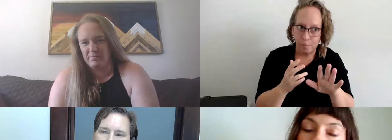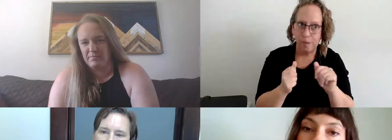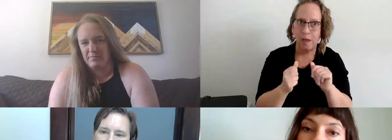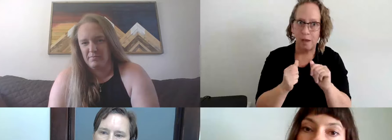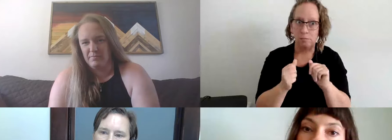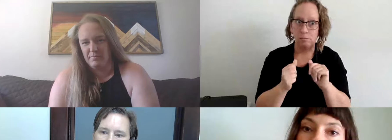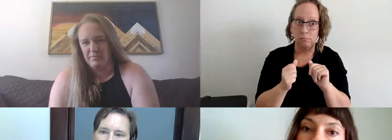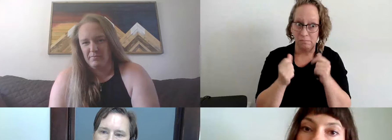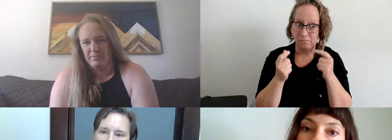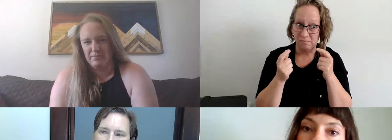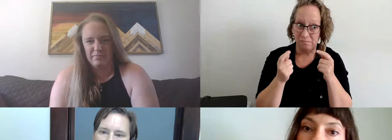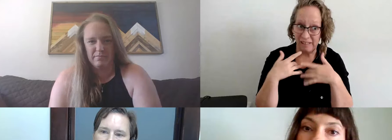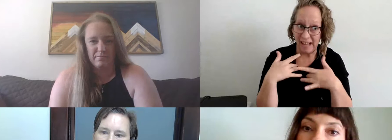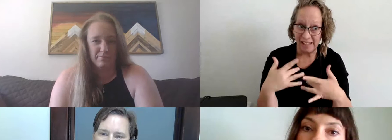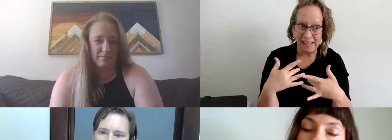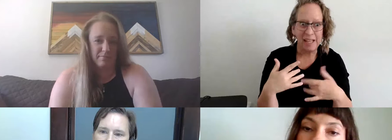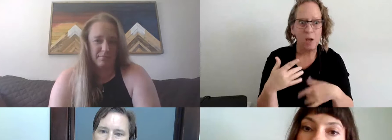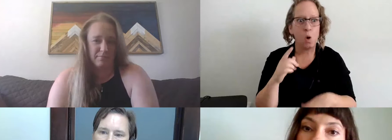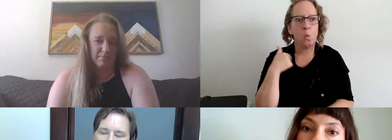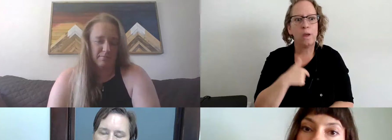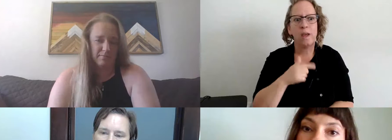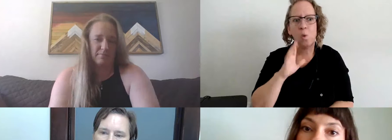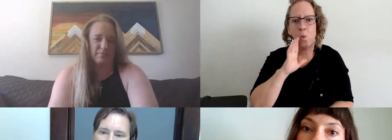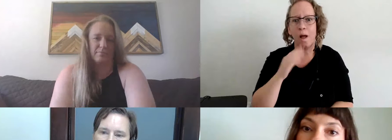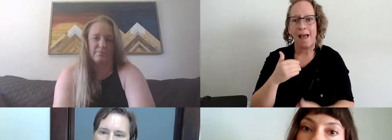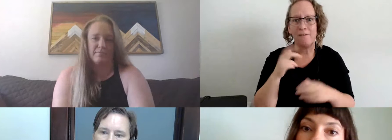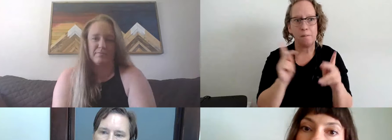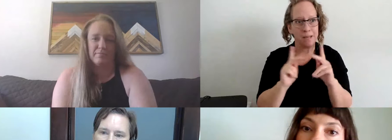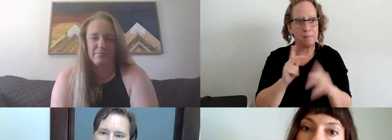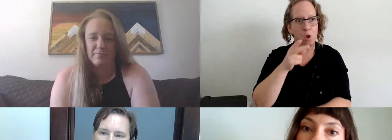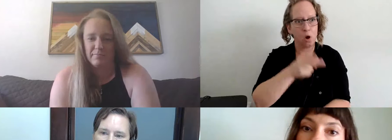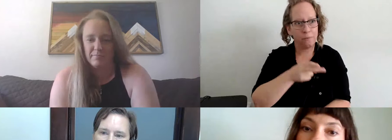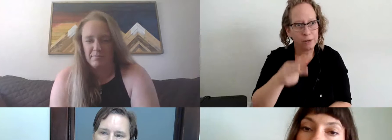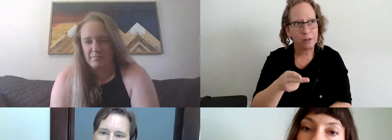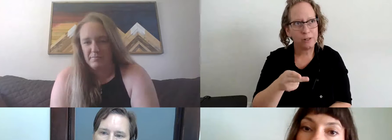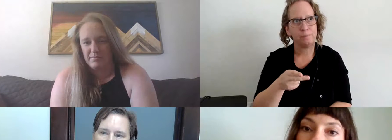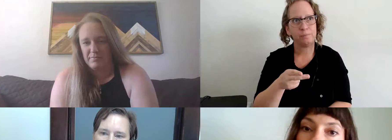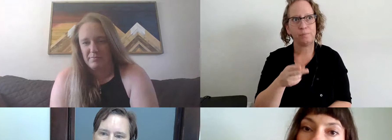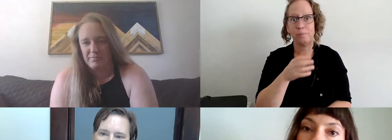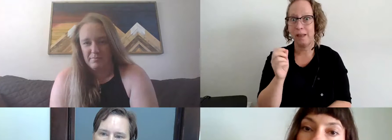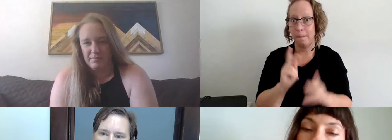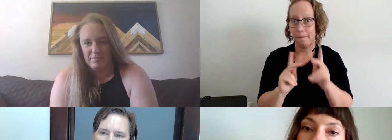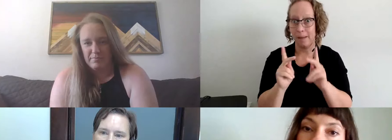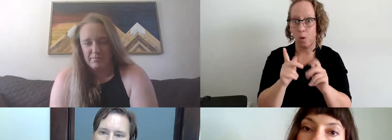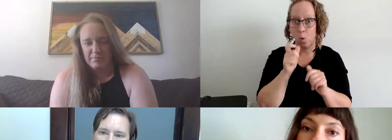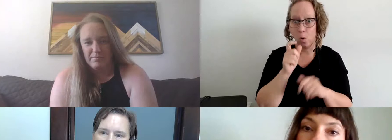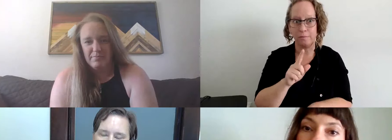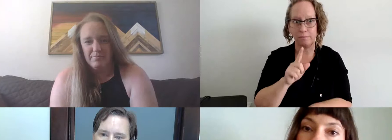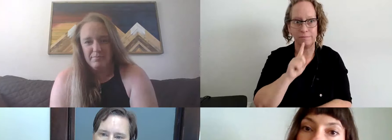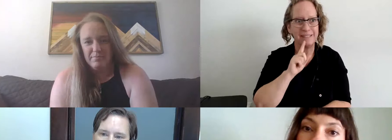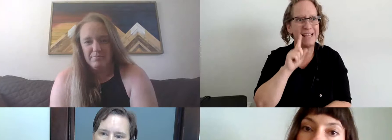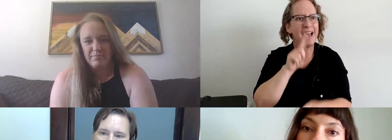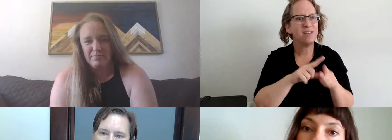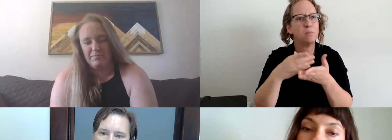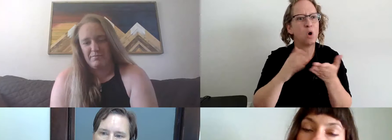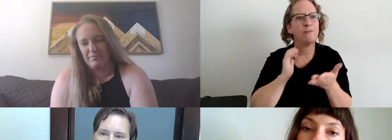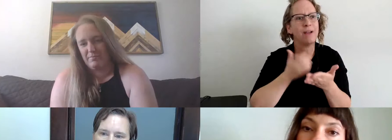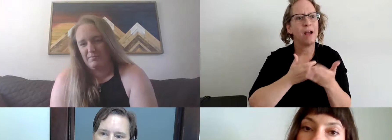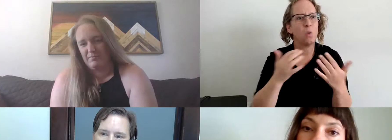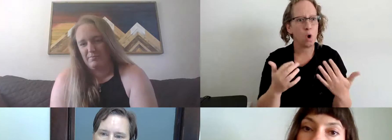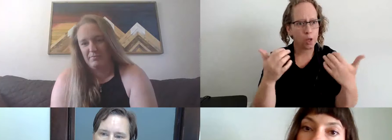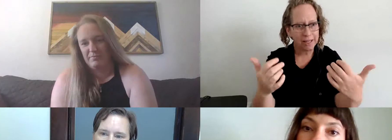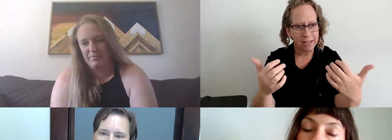extremely likely that we will have people who are hard of hearing and people who are deaf as part of our